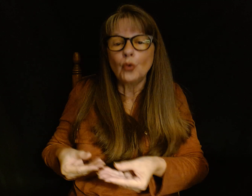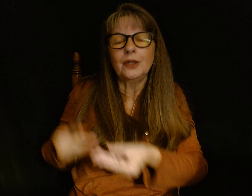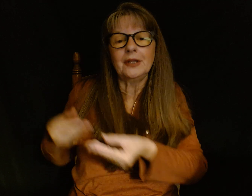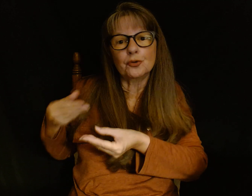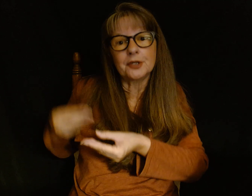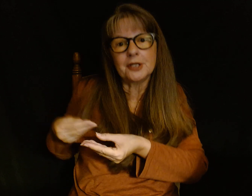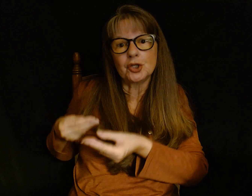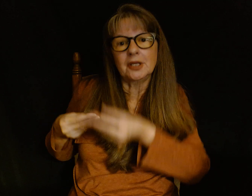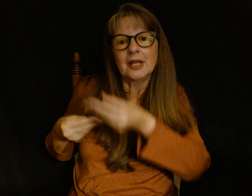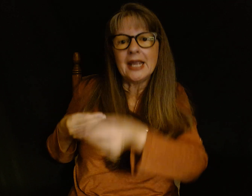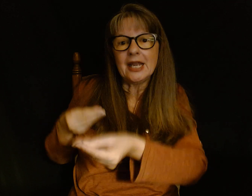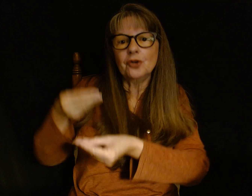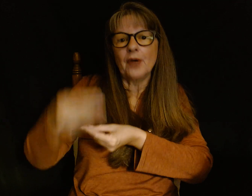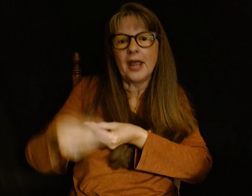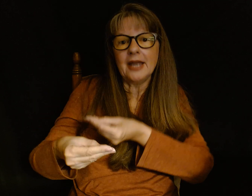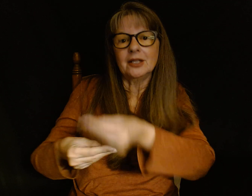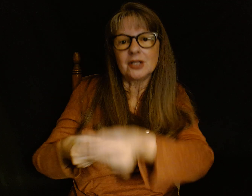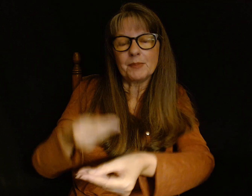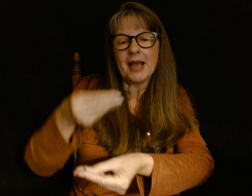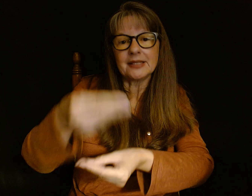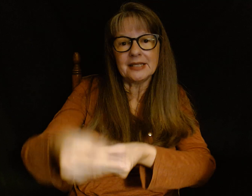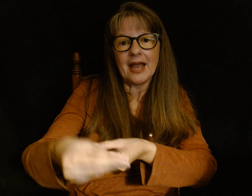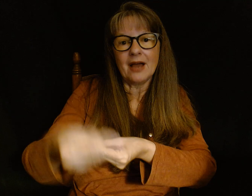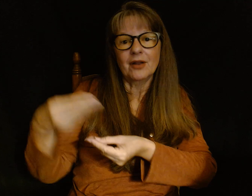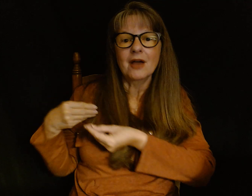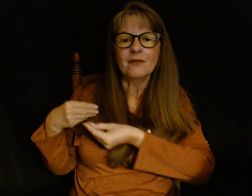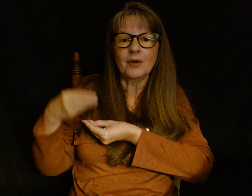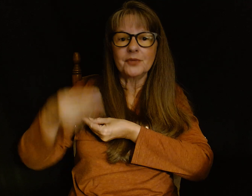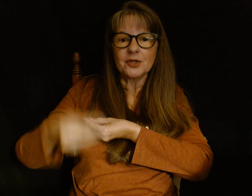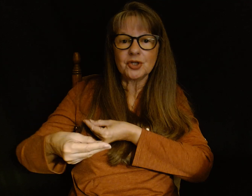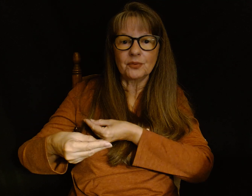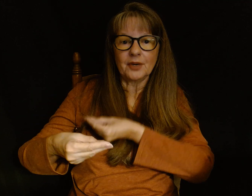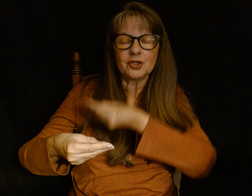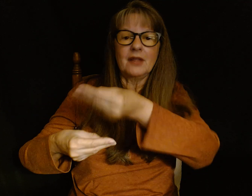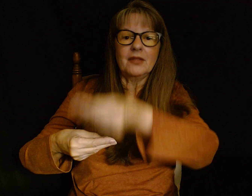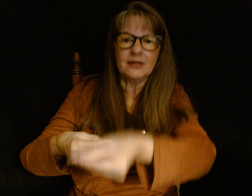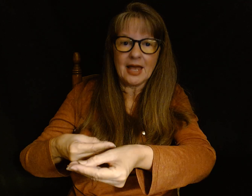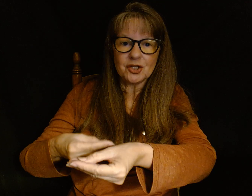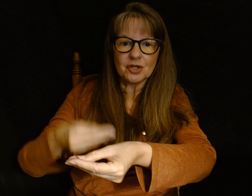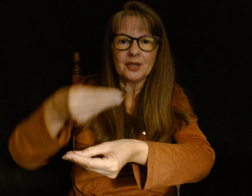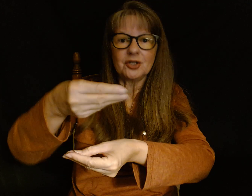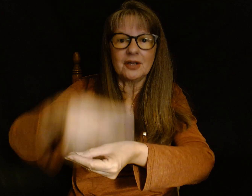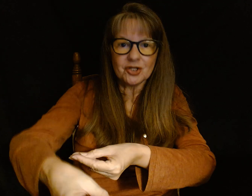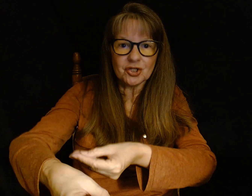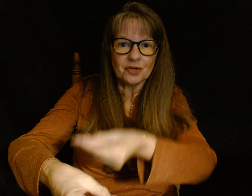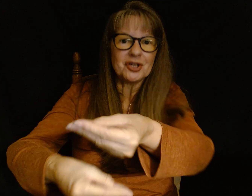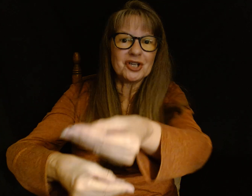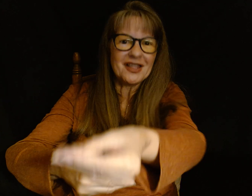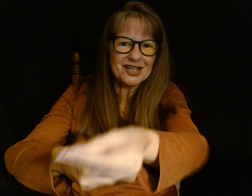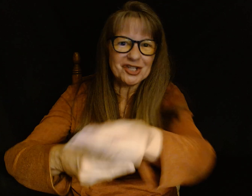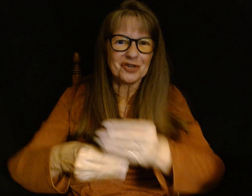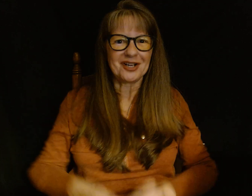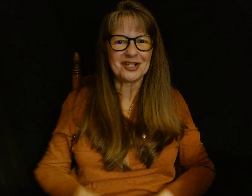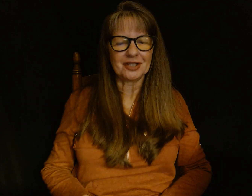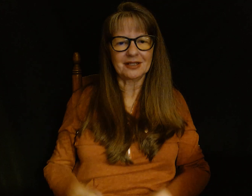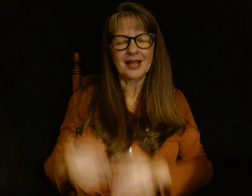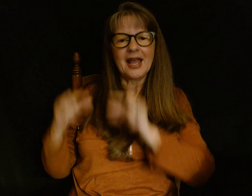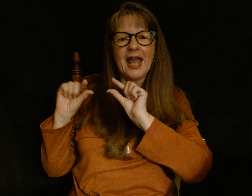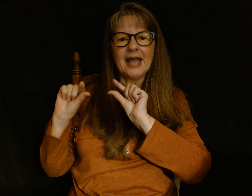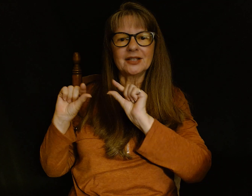that tradition in your hand. It is passing down from this generation and then that generation, this generation, that generation.